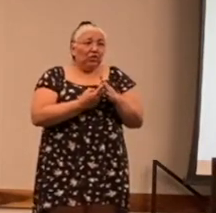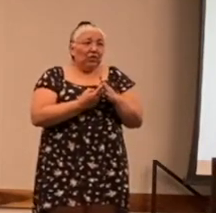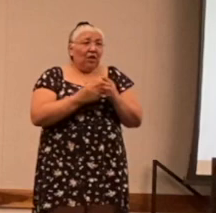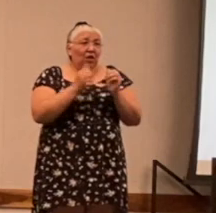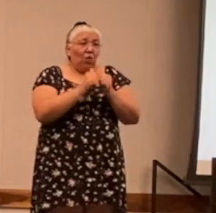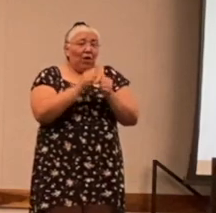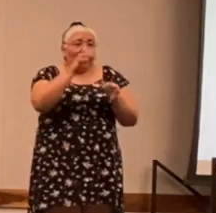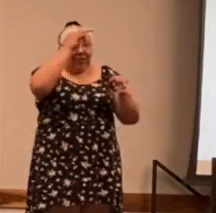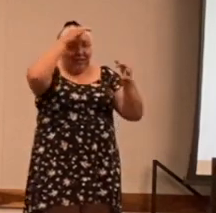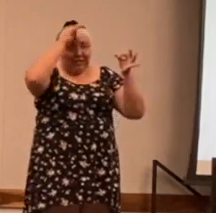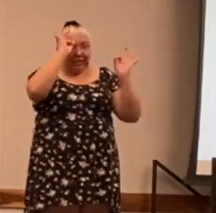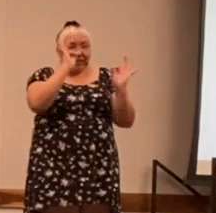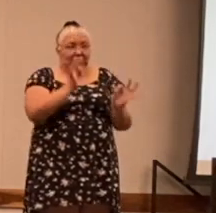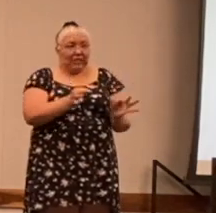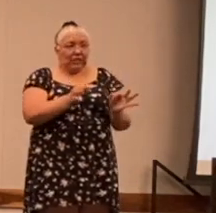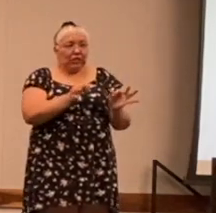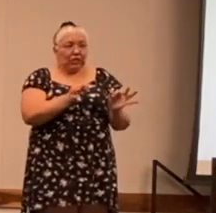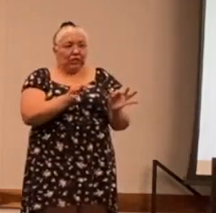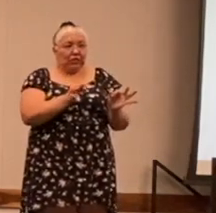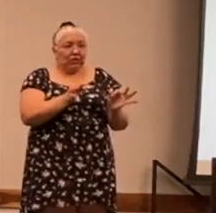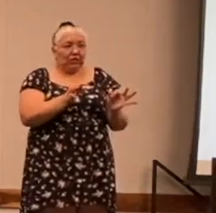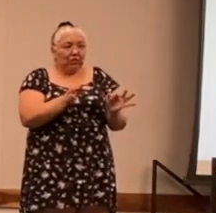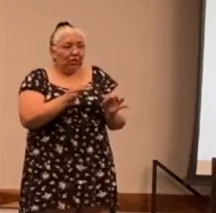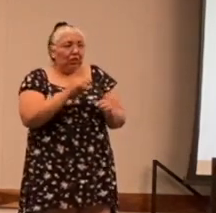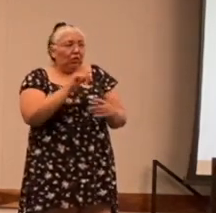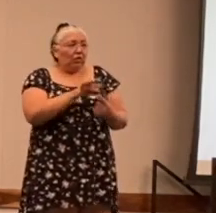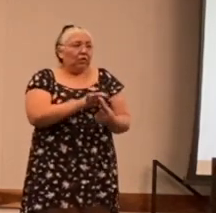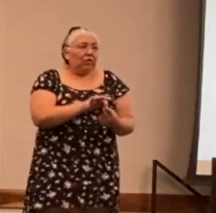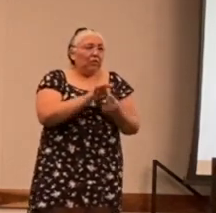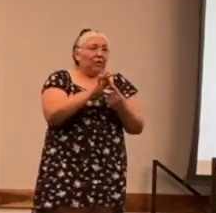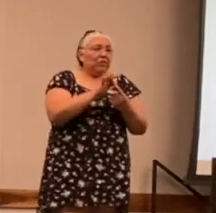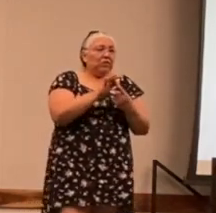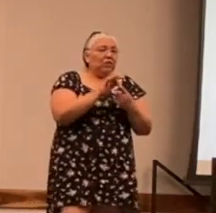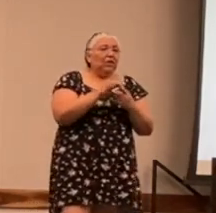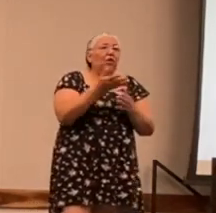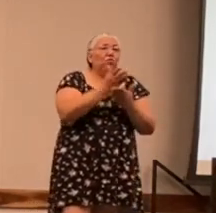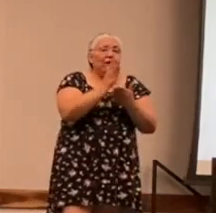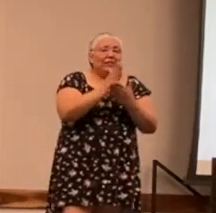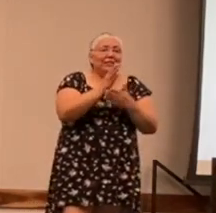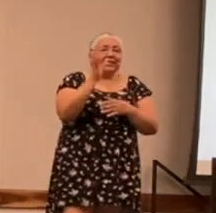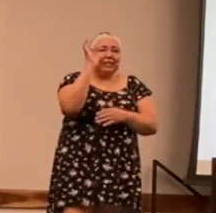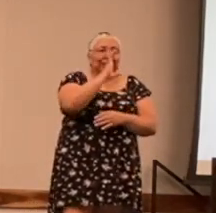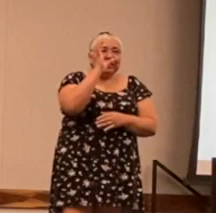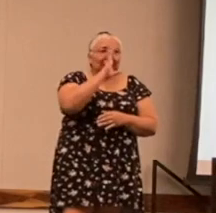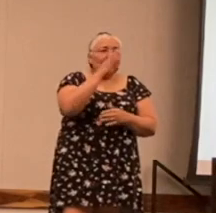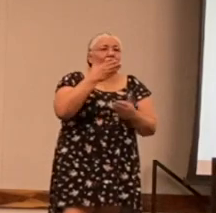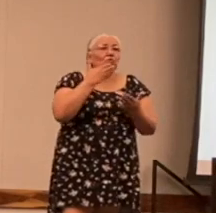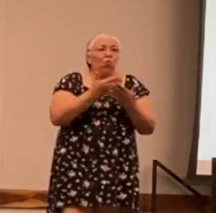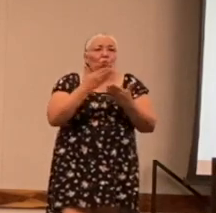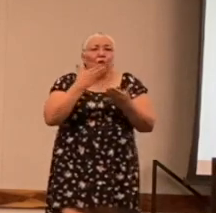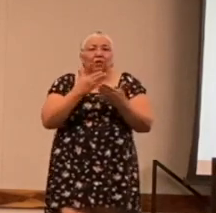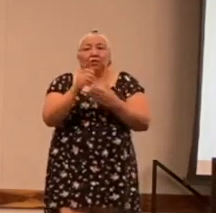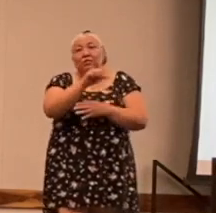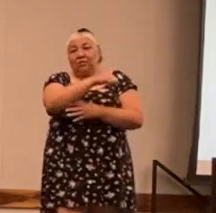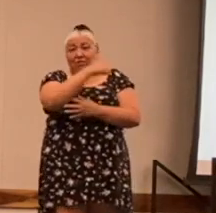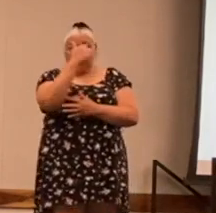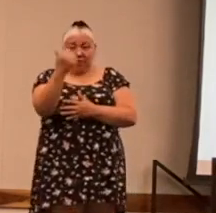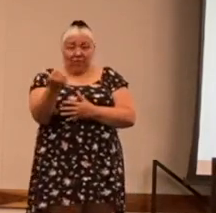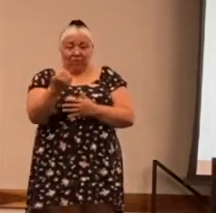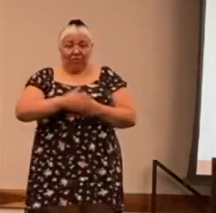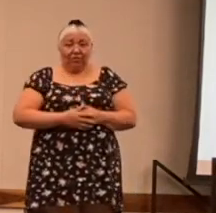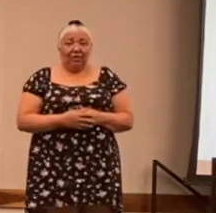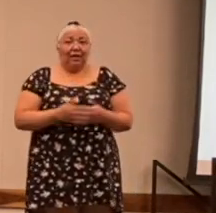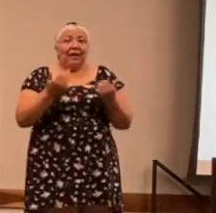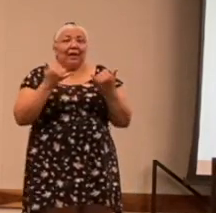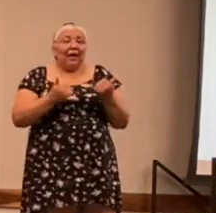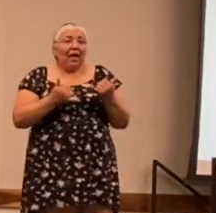it starts with a decision to compassionately and righteously seek the well-being of others, okay? So